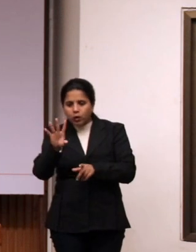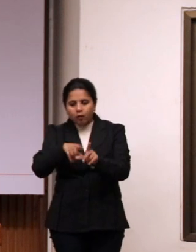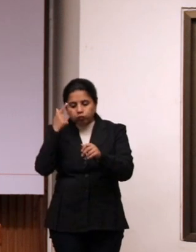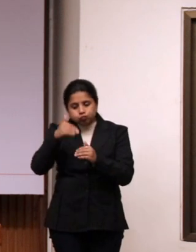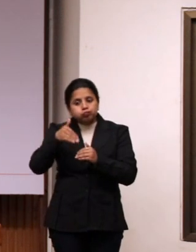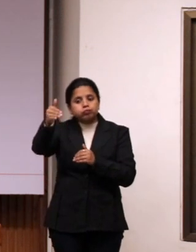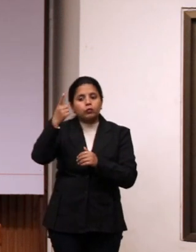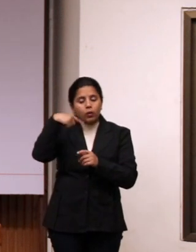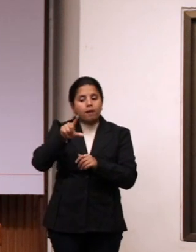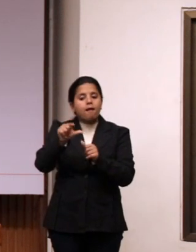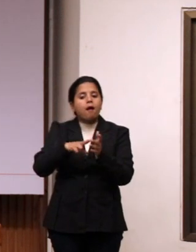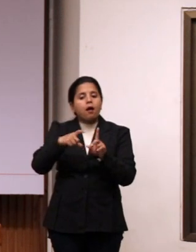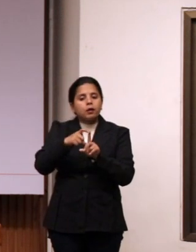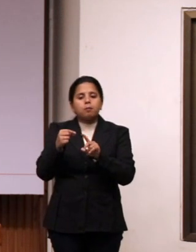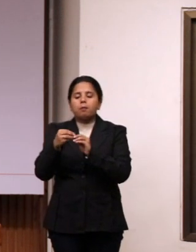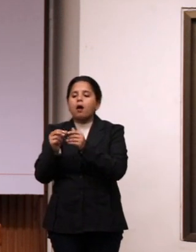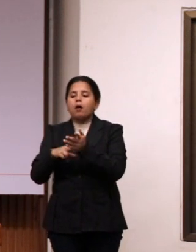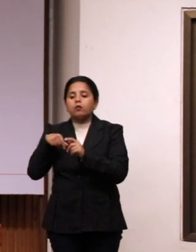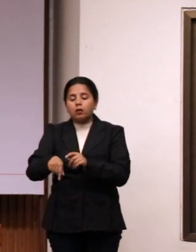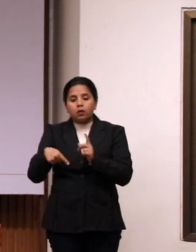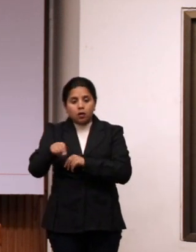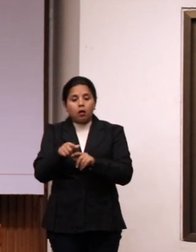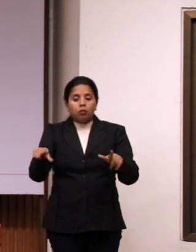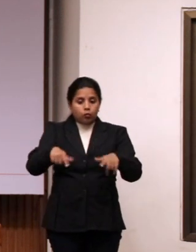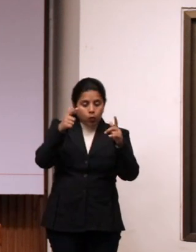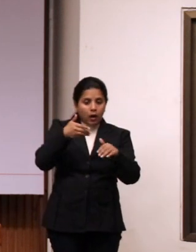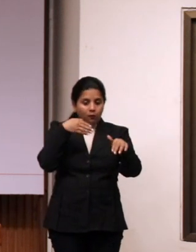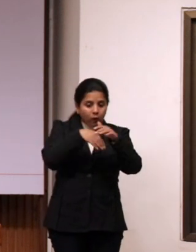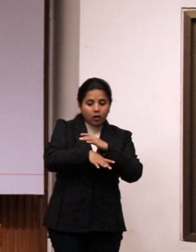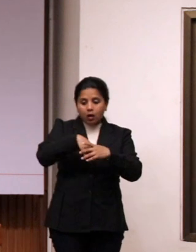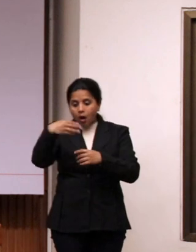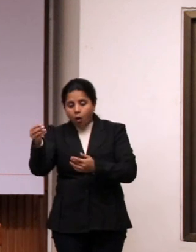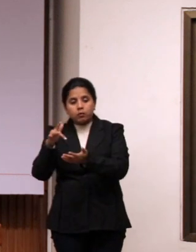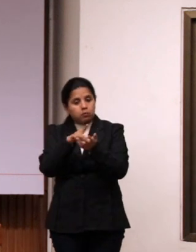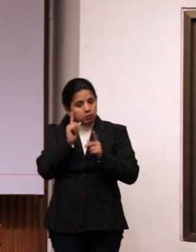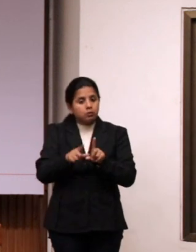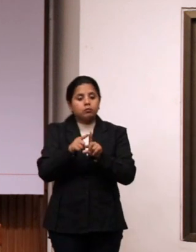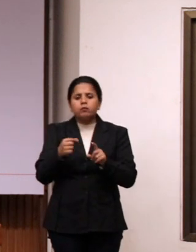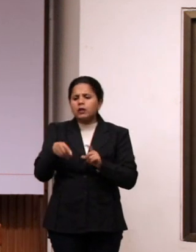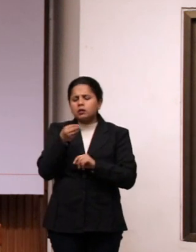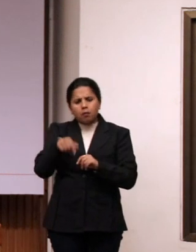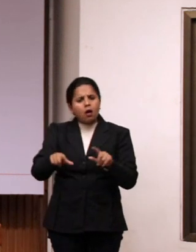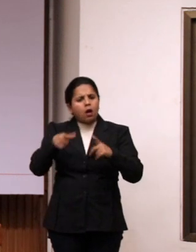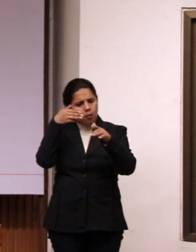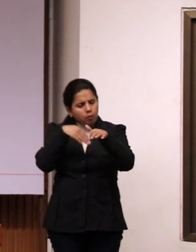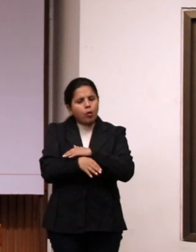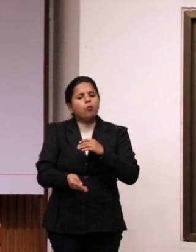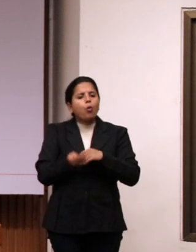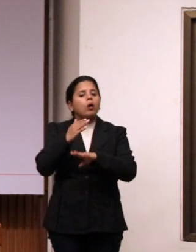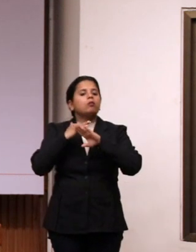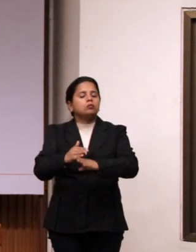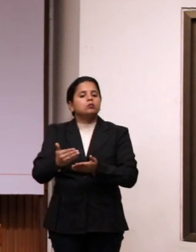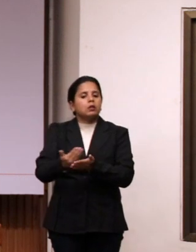encouraged to create such land banks within protected areas, within reserve forests and outside also. But we have seen that most of the sites are within reserve forest areas because it's a state